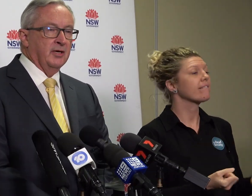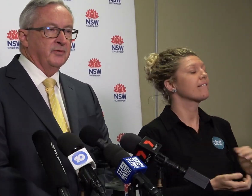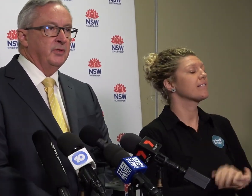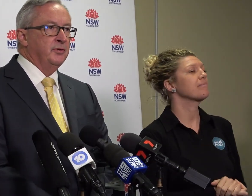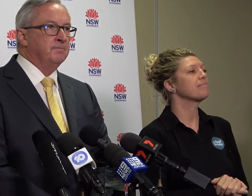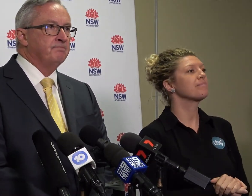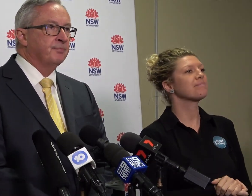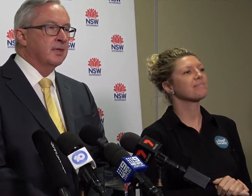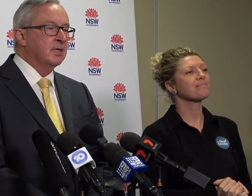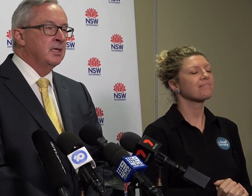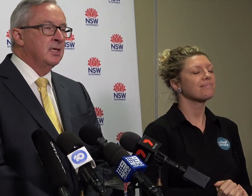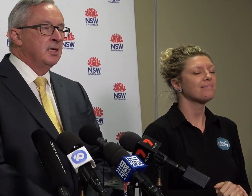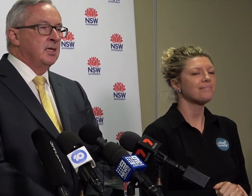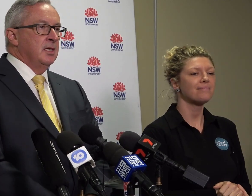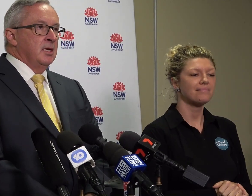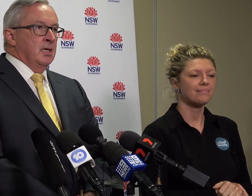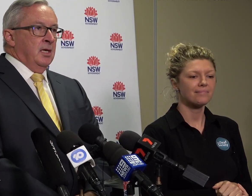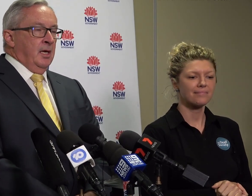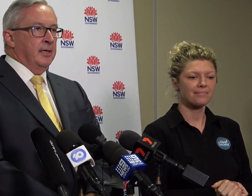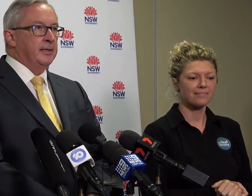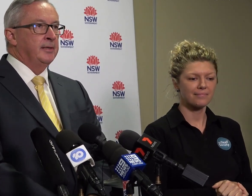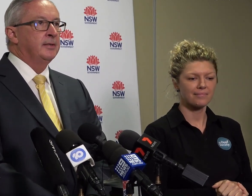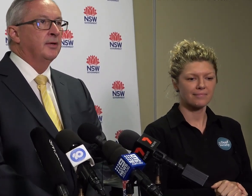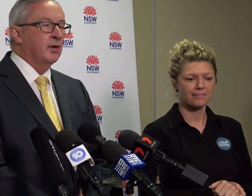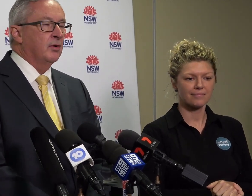us this afternoon.